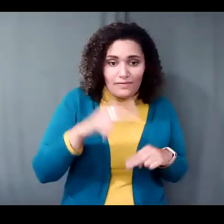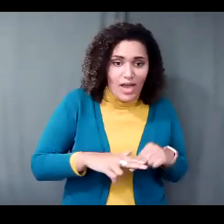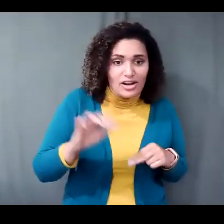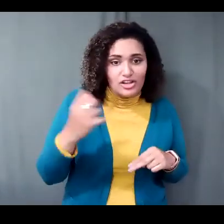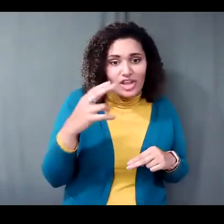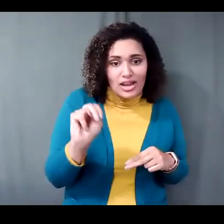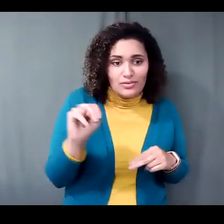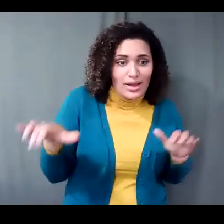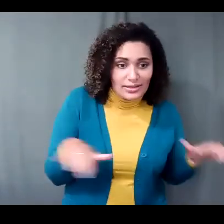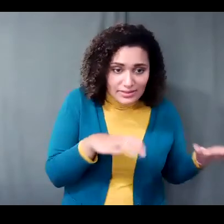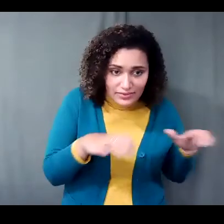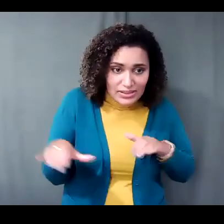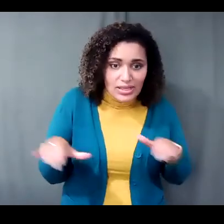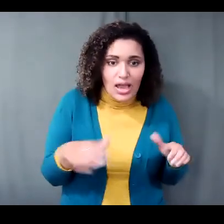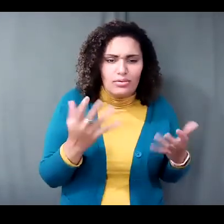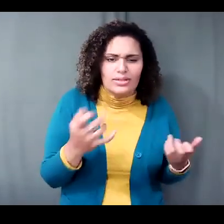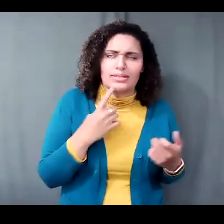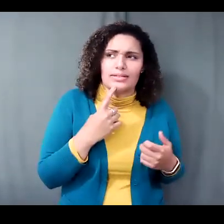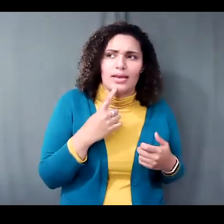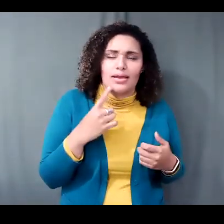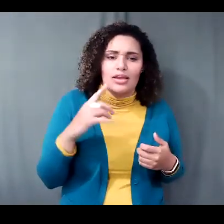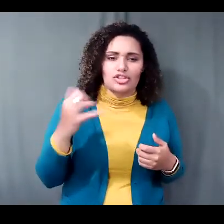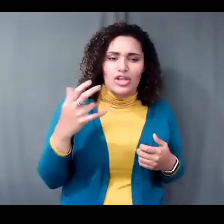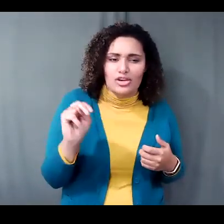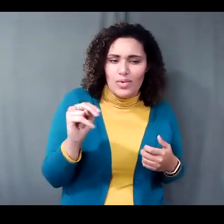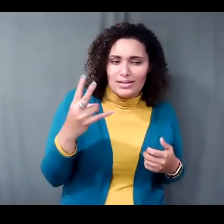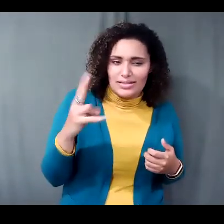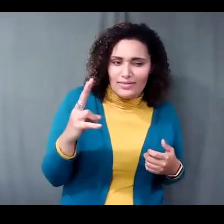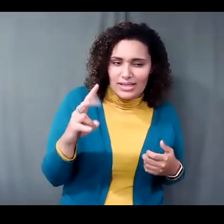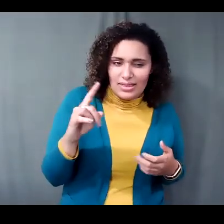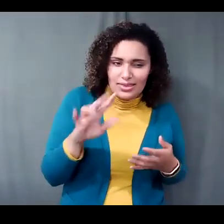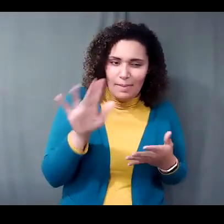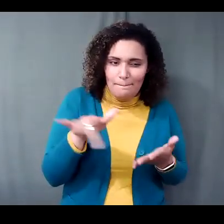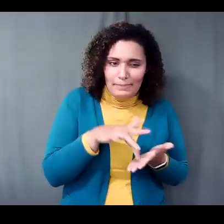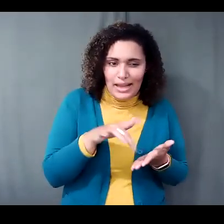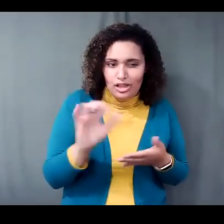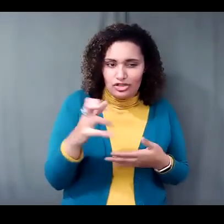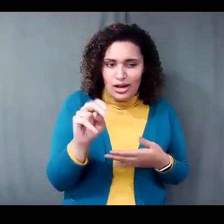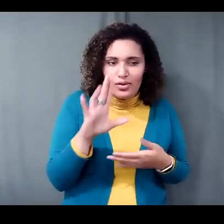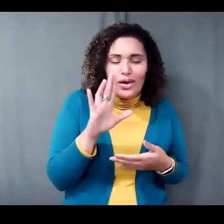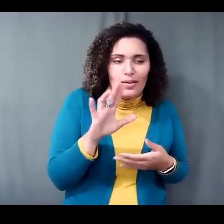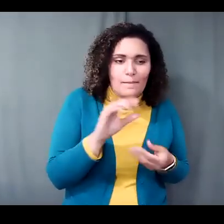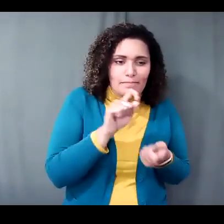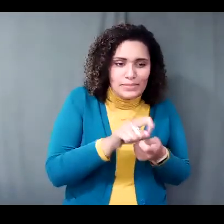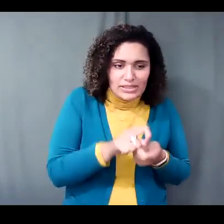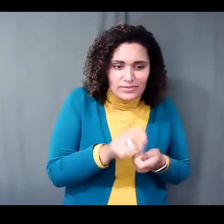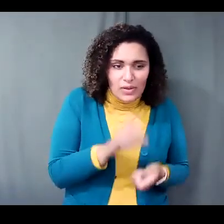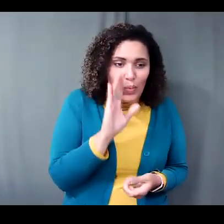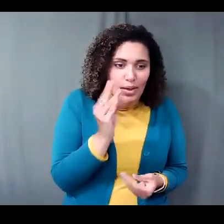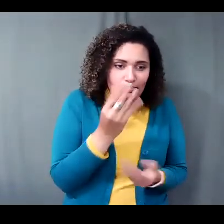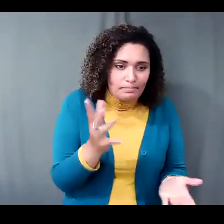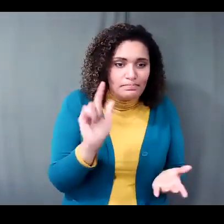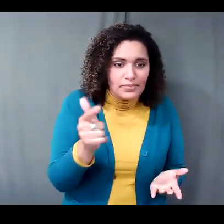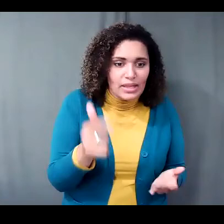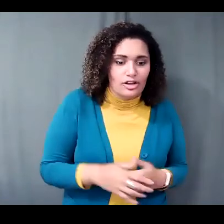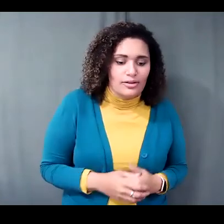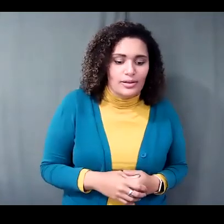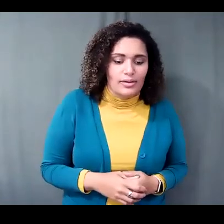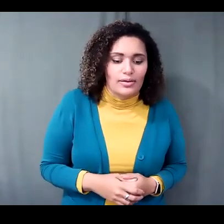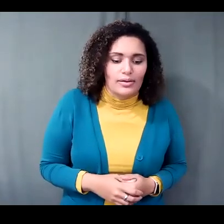whole experience. We are on to the logistics because it's winter and because we are still all